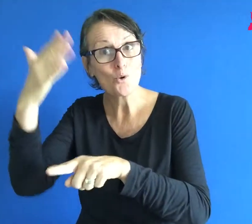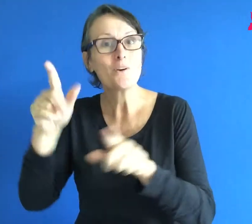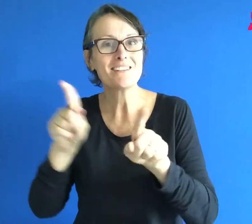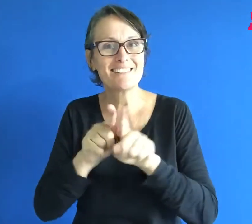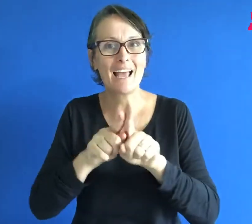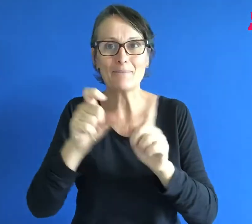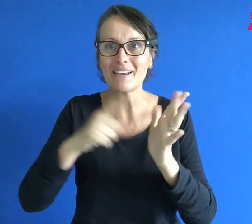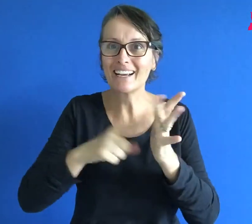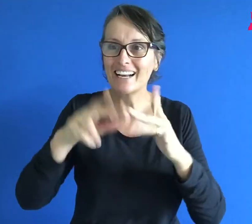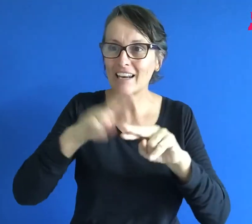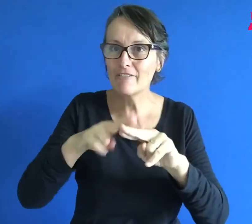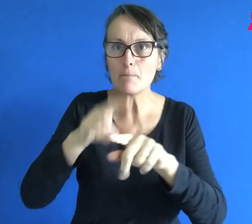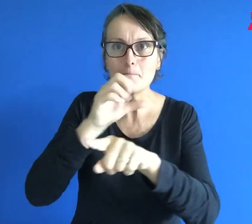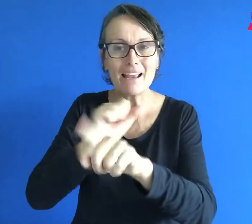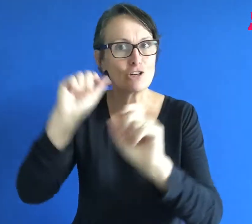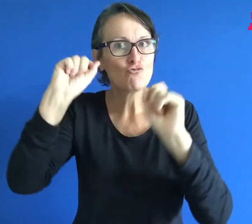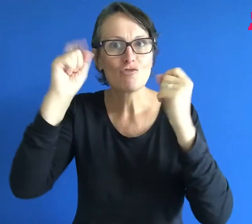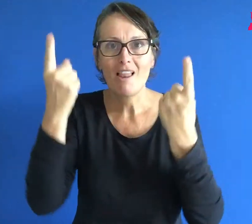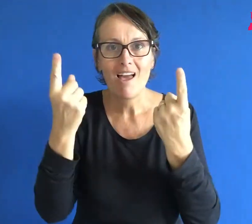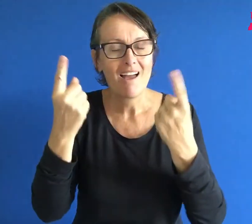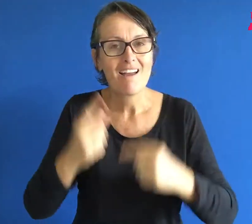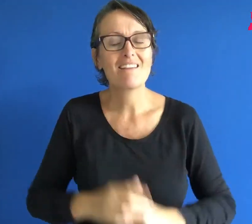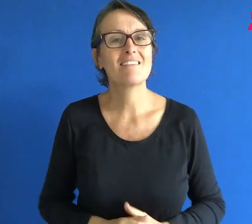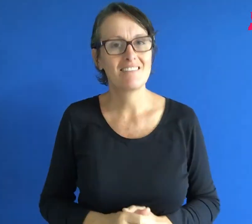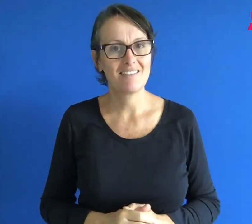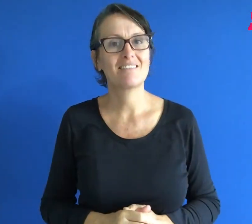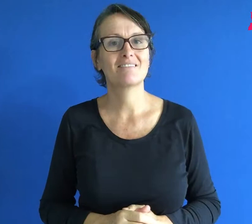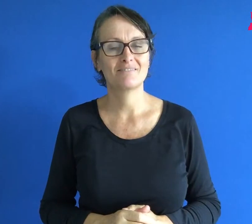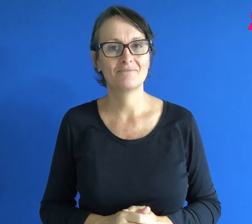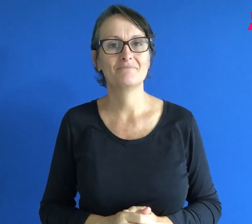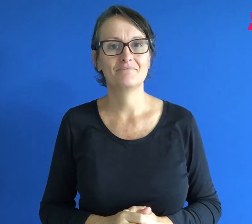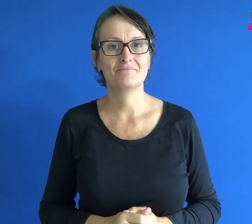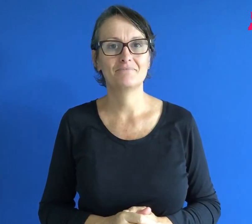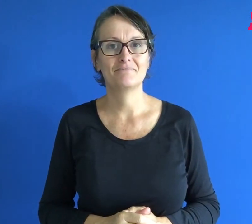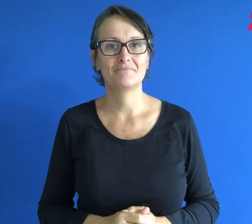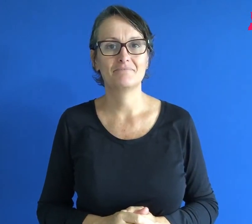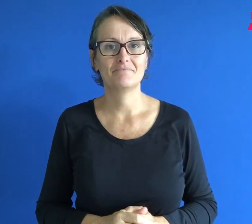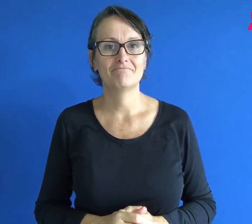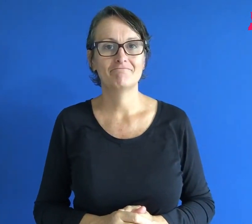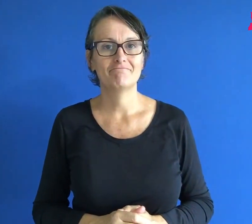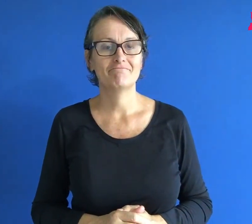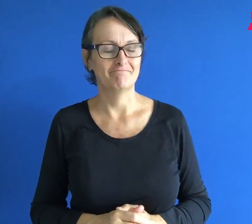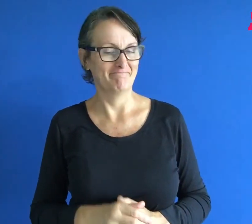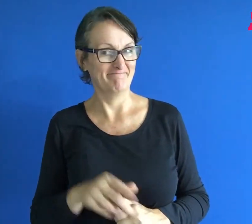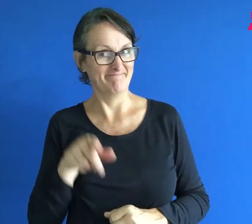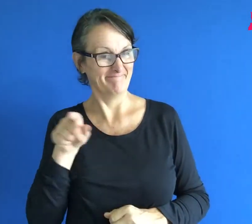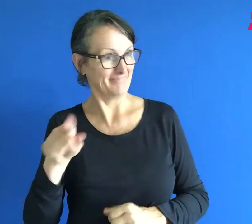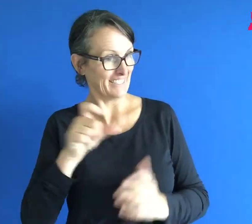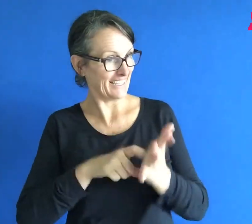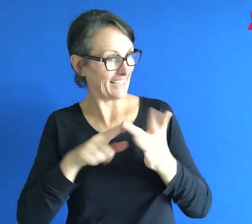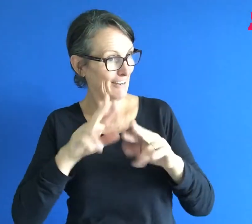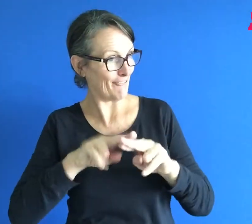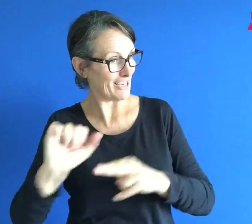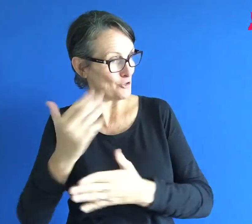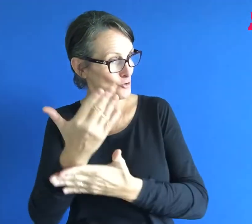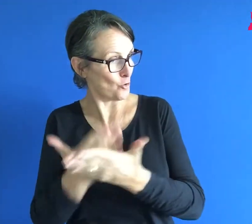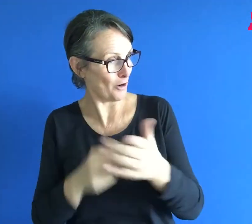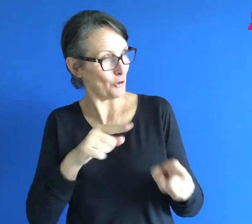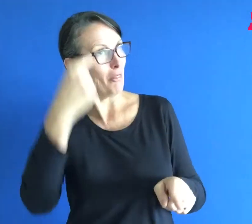to realise what was actually going on. Of everything that you heard from Cliff, what's the one thing that's going to stay with you?